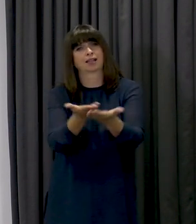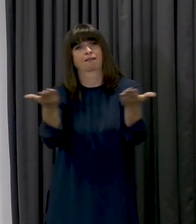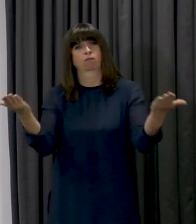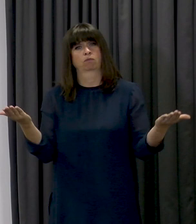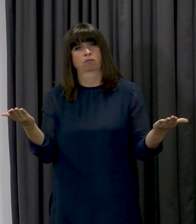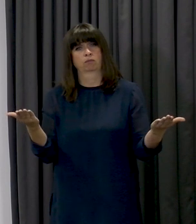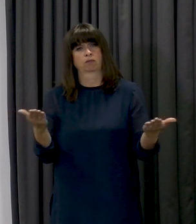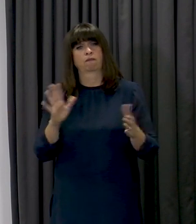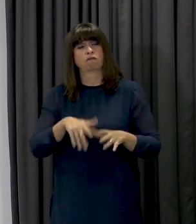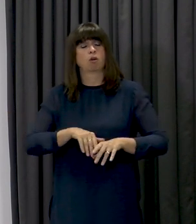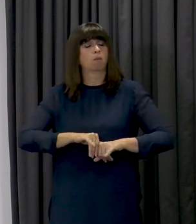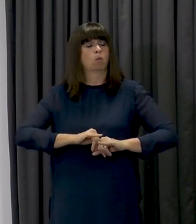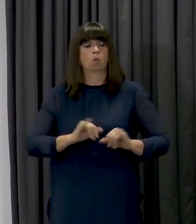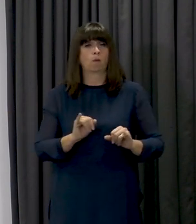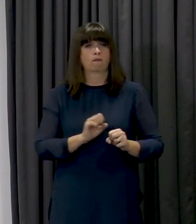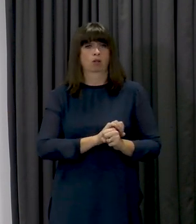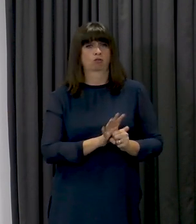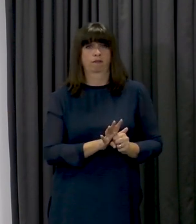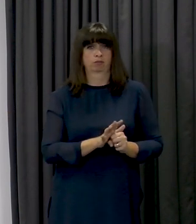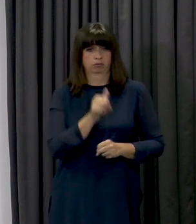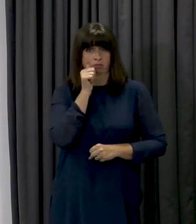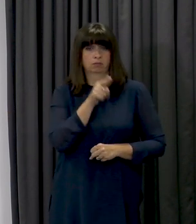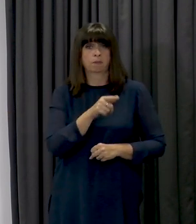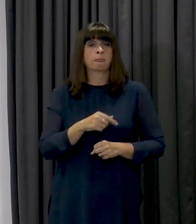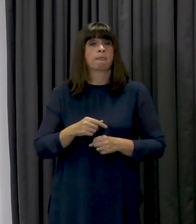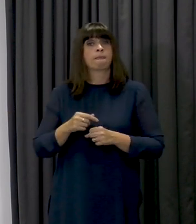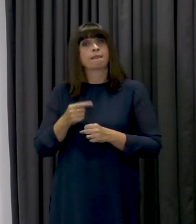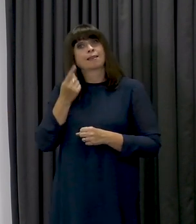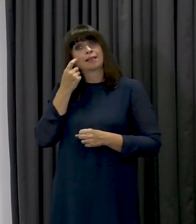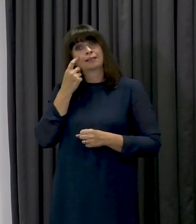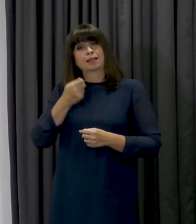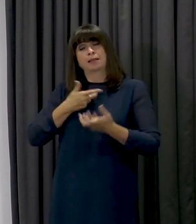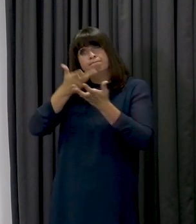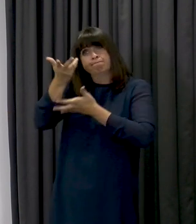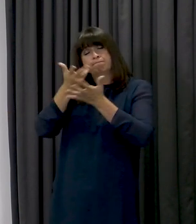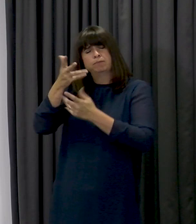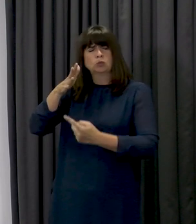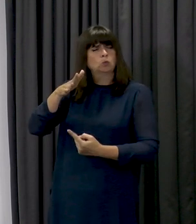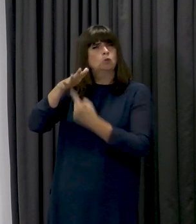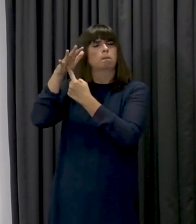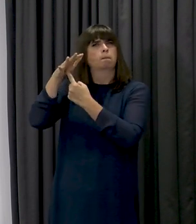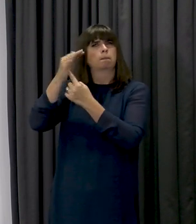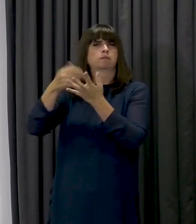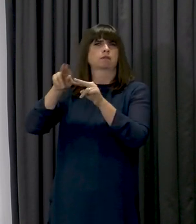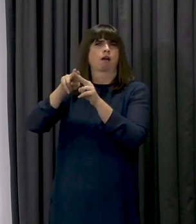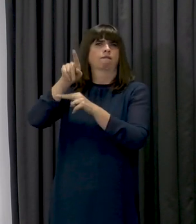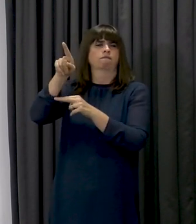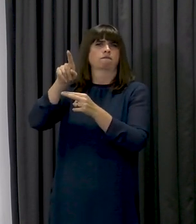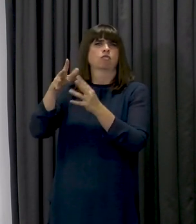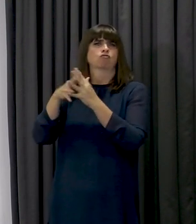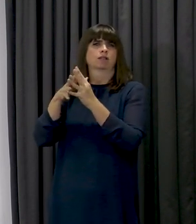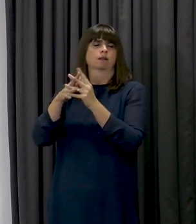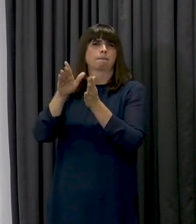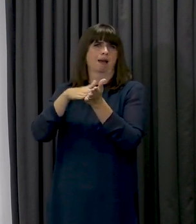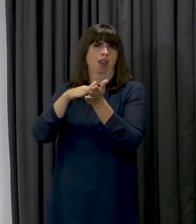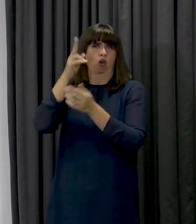awful disease. I met yesterday with senior staff at the Wrexham Mylar, and they gave me